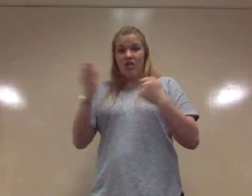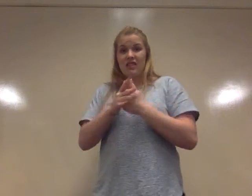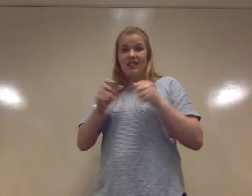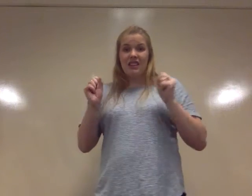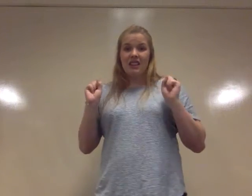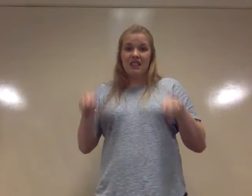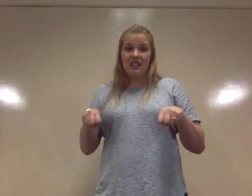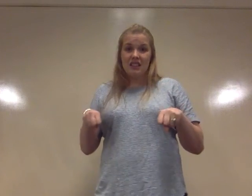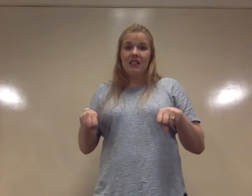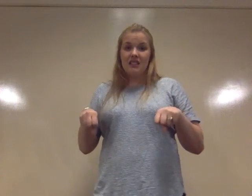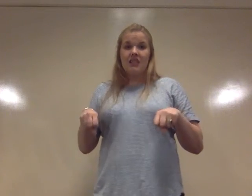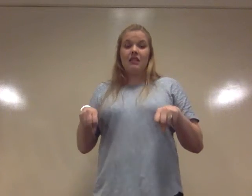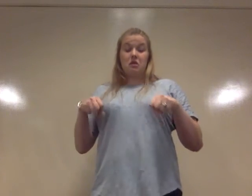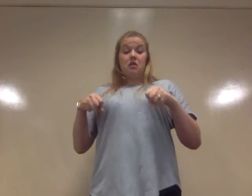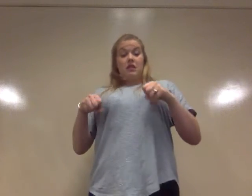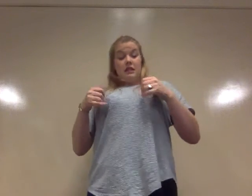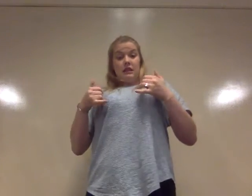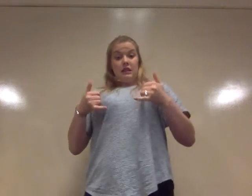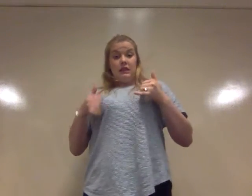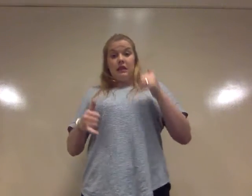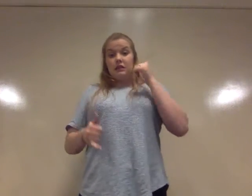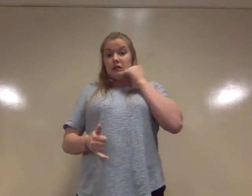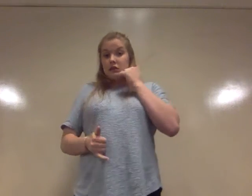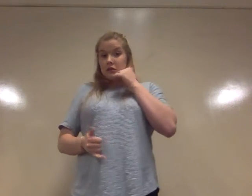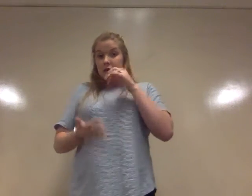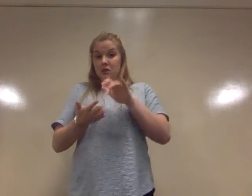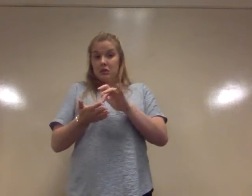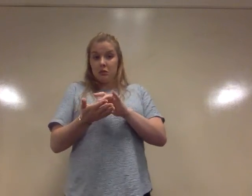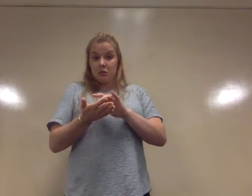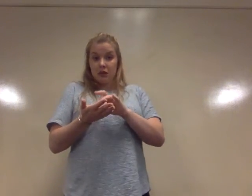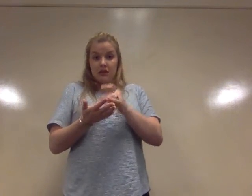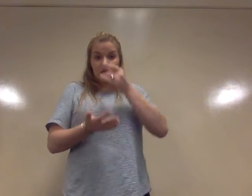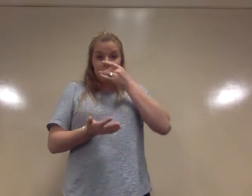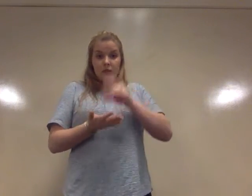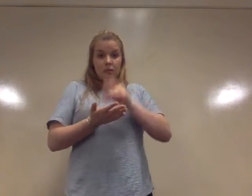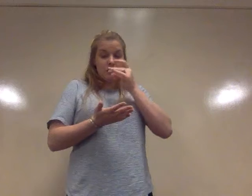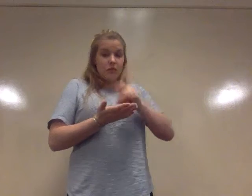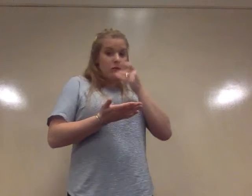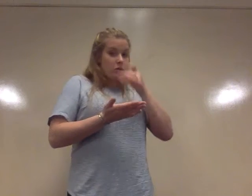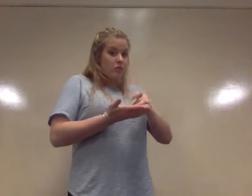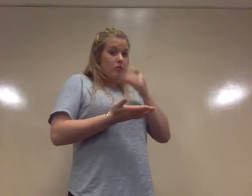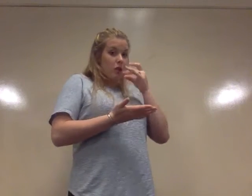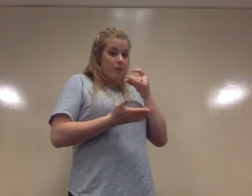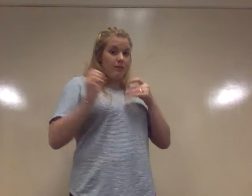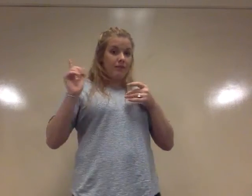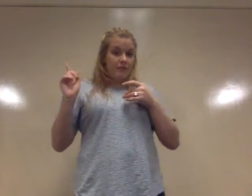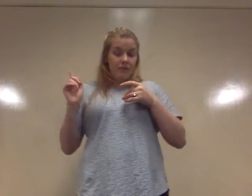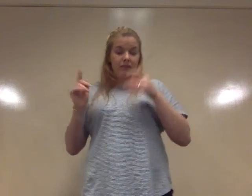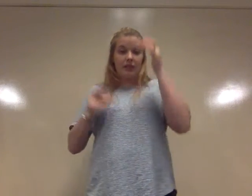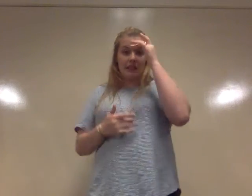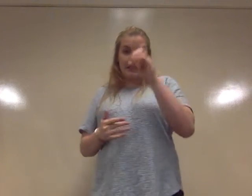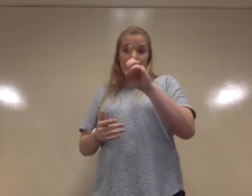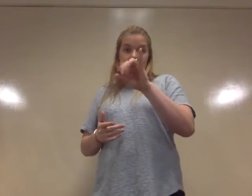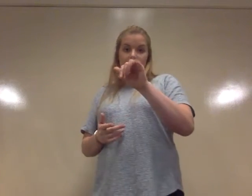daily pill regimen. I got 2 pills I take for my diabetes, then I got 1 for